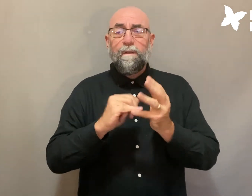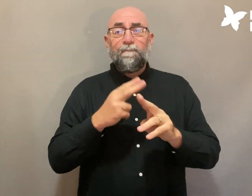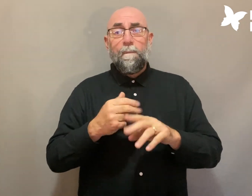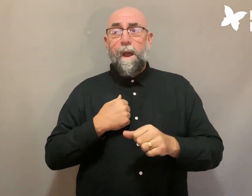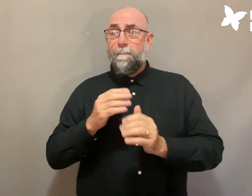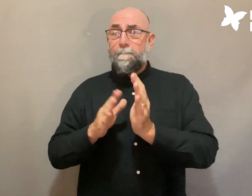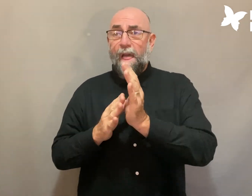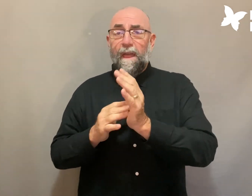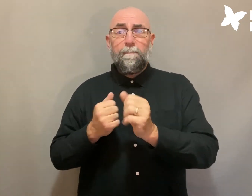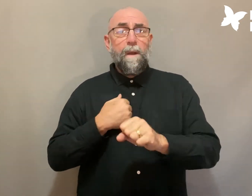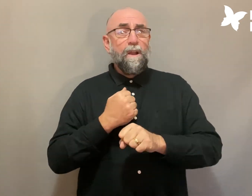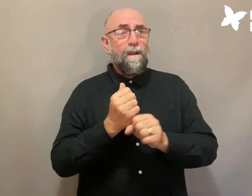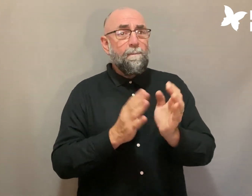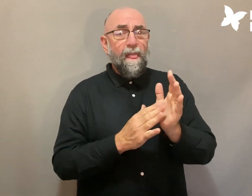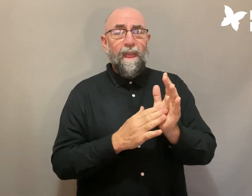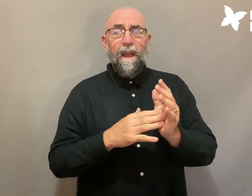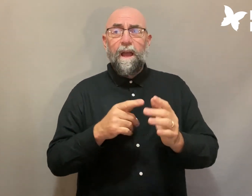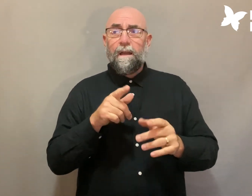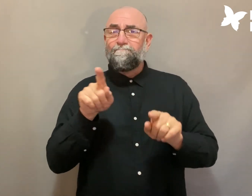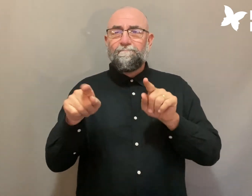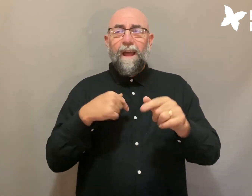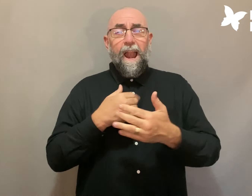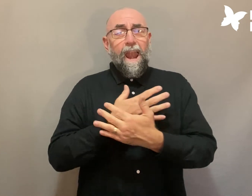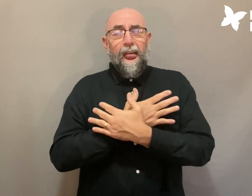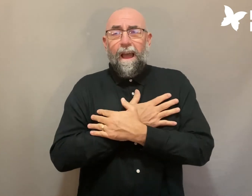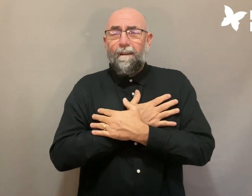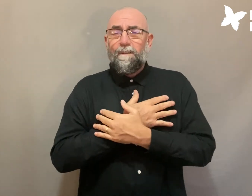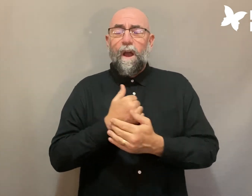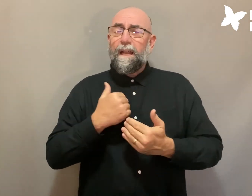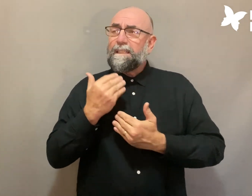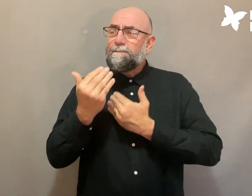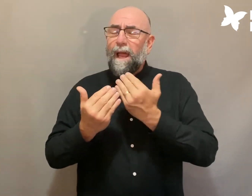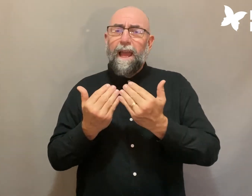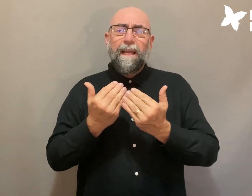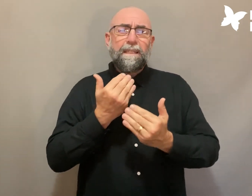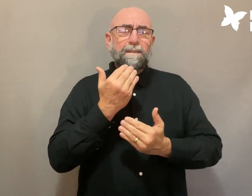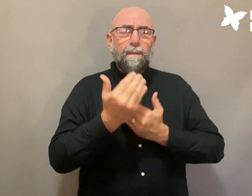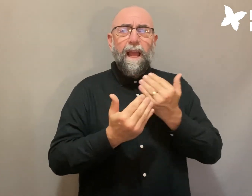the people that I loved, just explaining the situation.